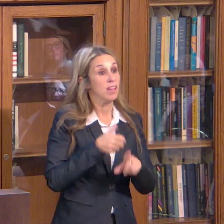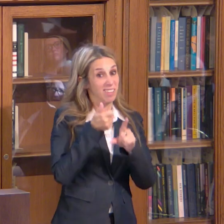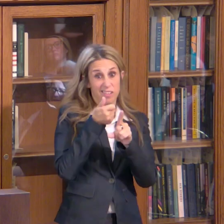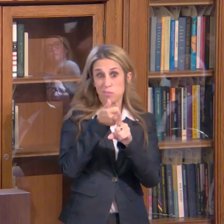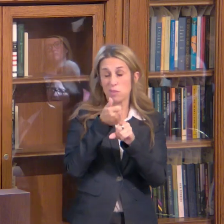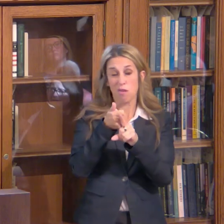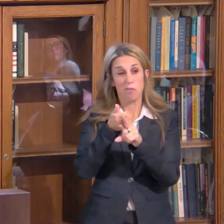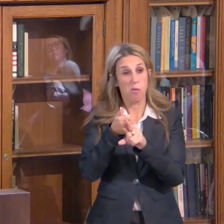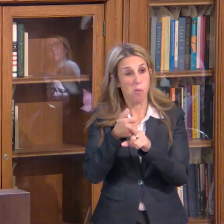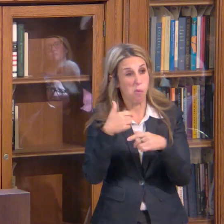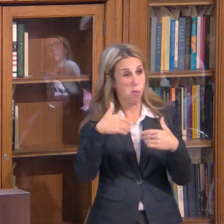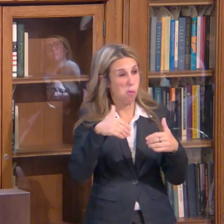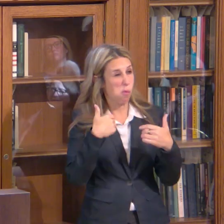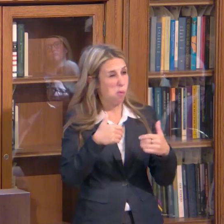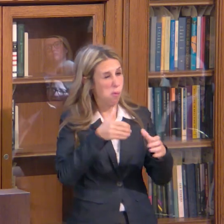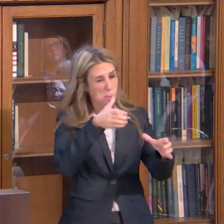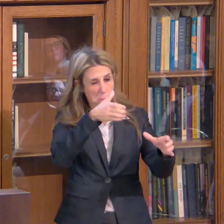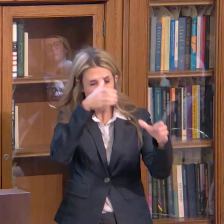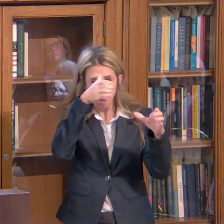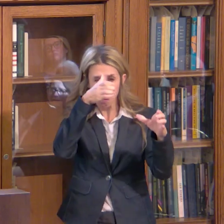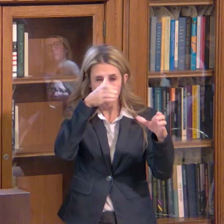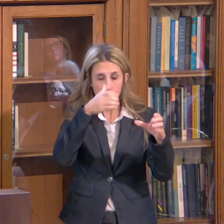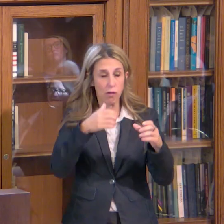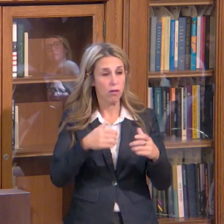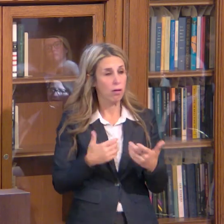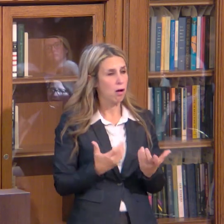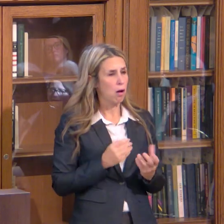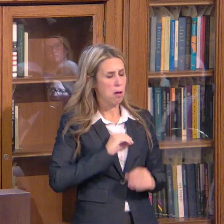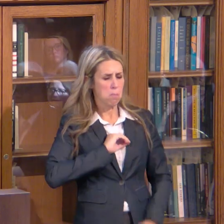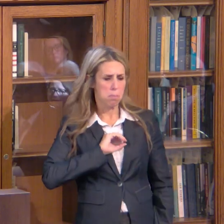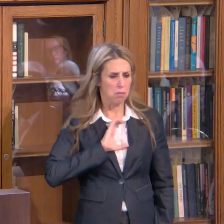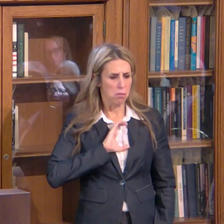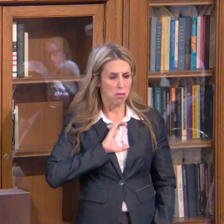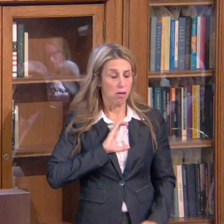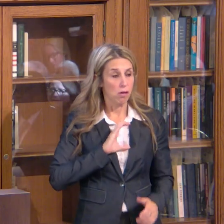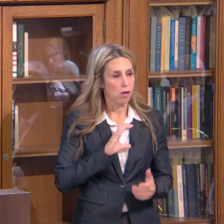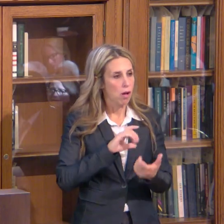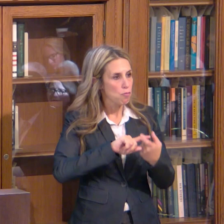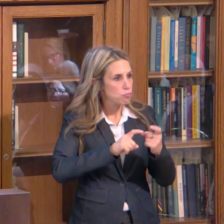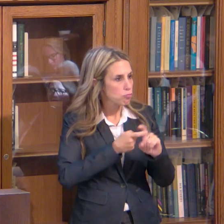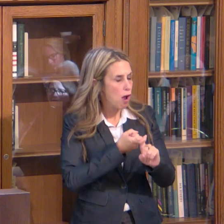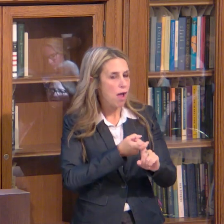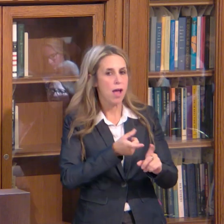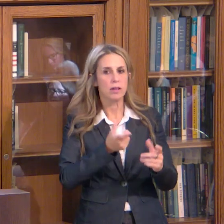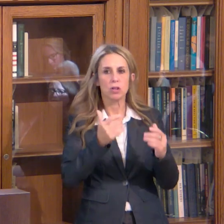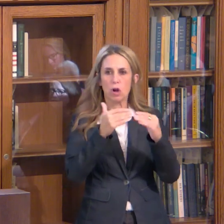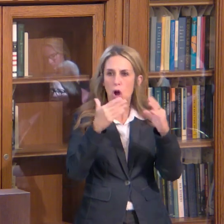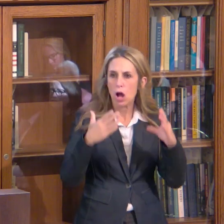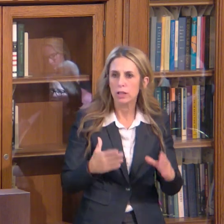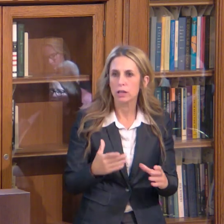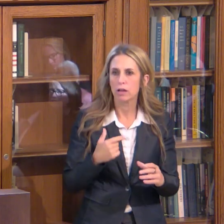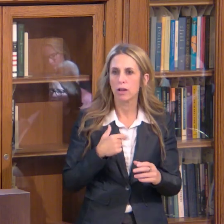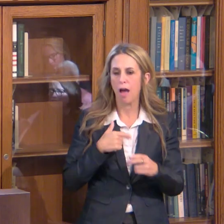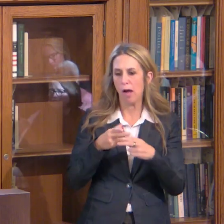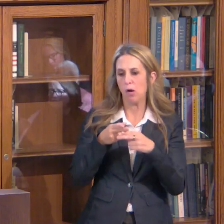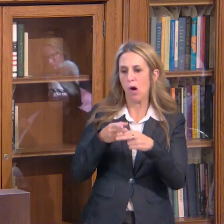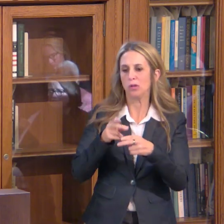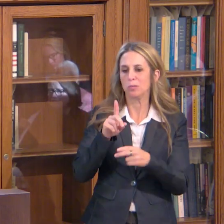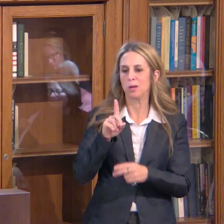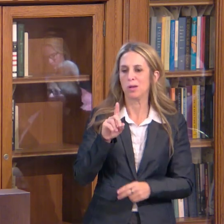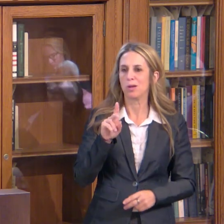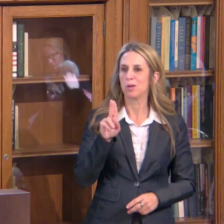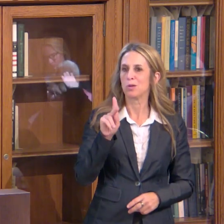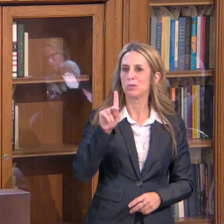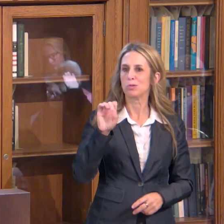scholar a giant of a person and a giant of a colleague friend I referred to him as Duke's